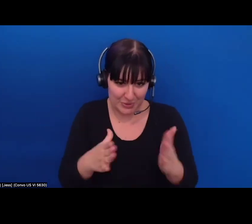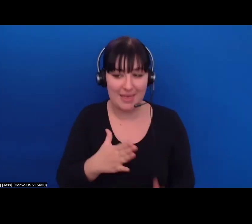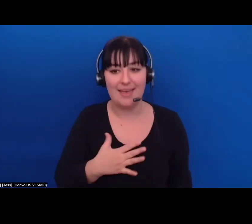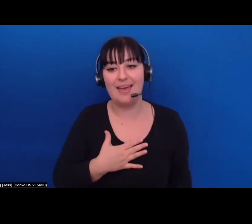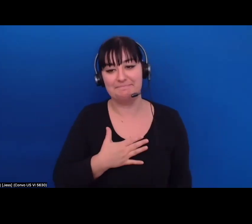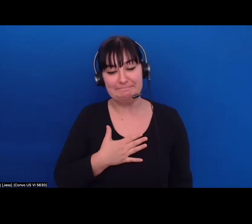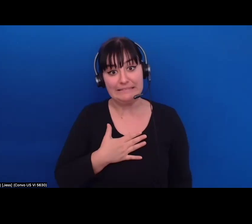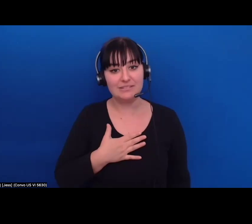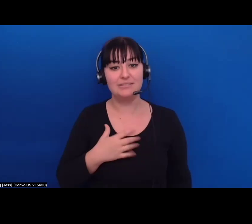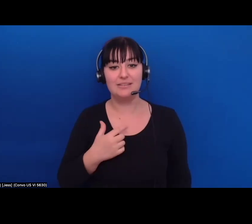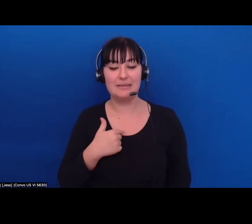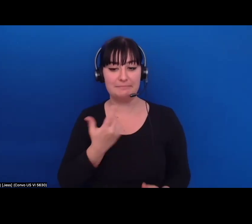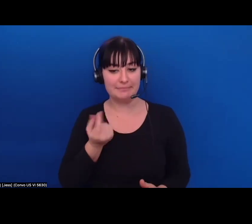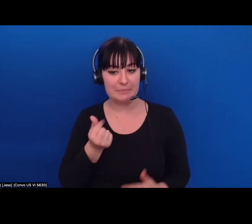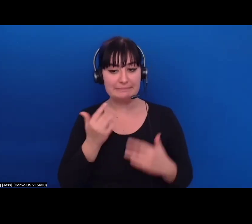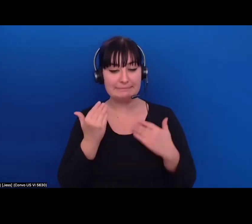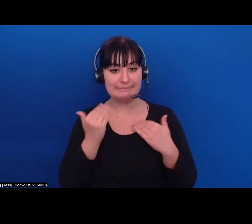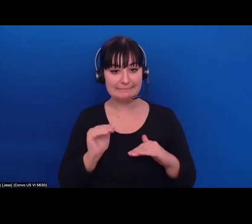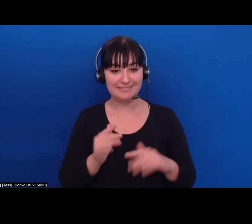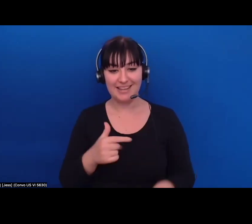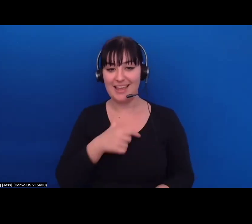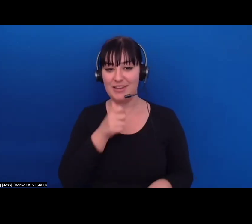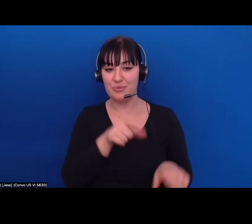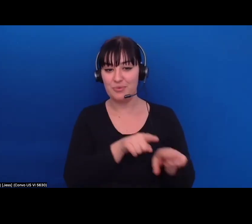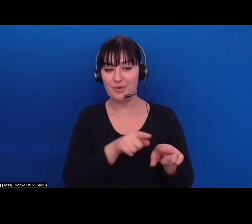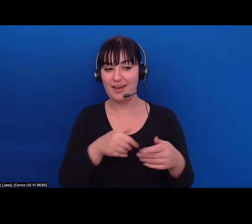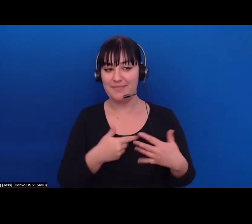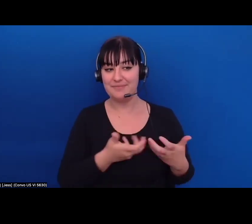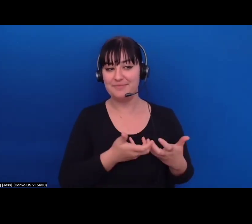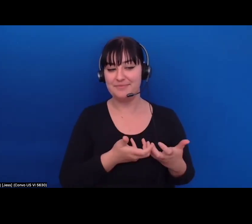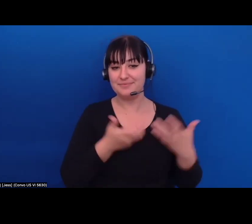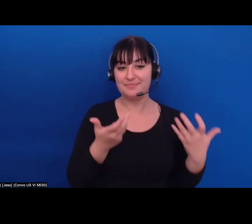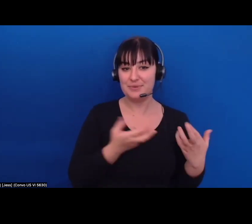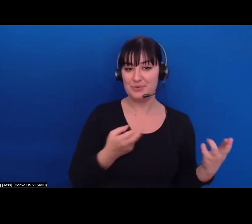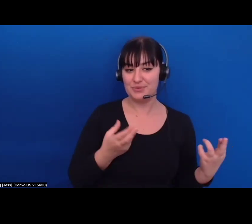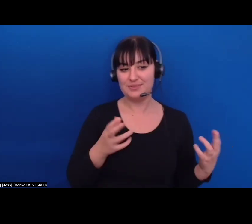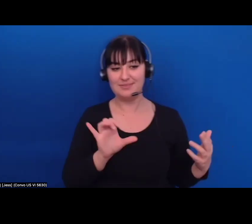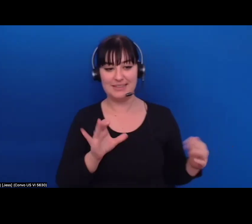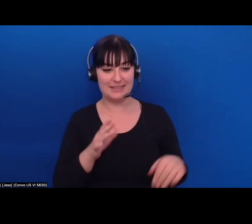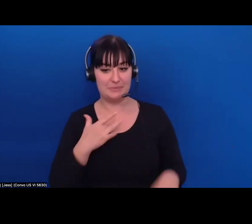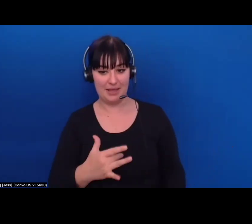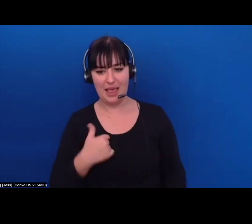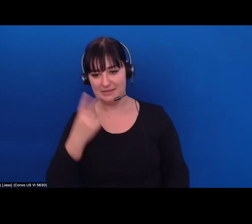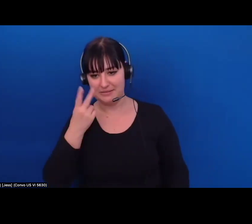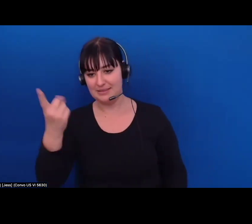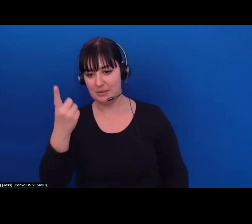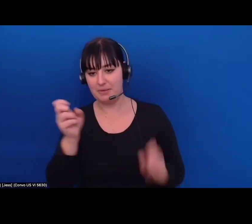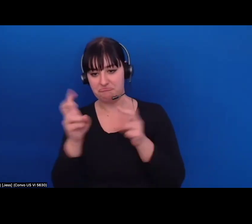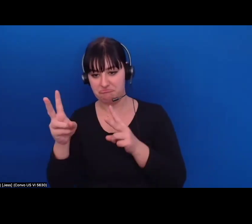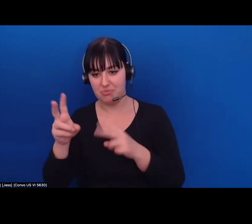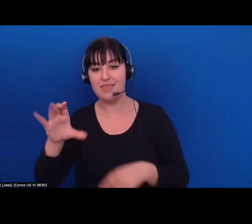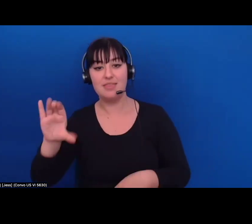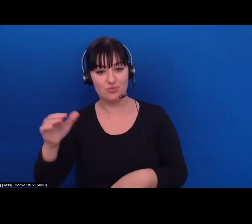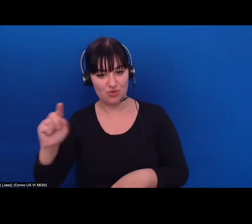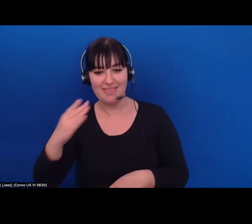uh, don't have as many resources as I usually do. It looks like someone put it in the chat, which is very helpful. And I can maybe